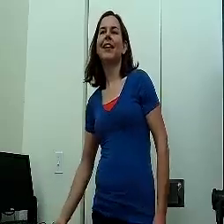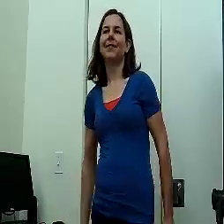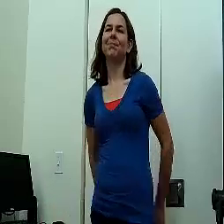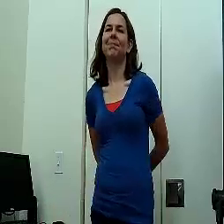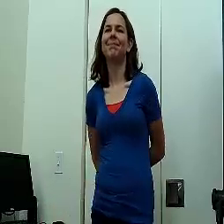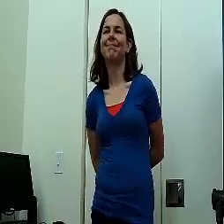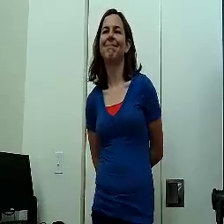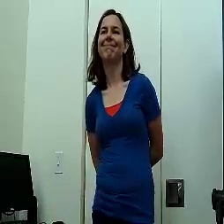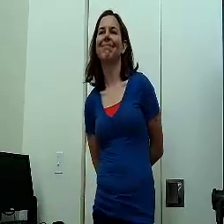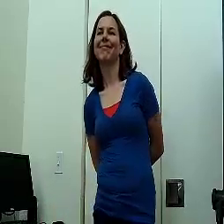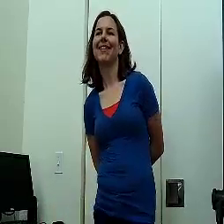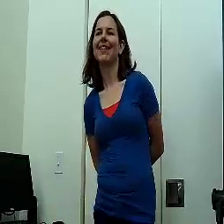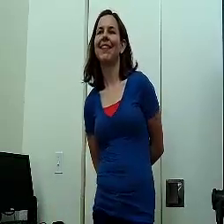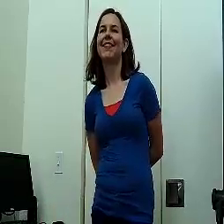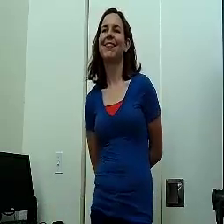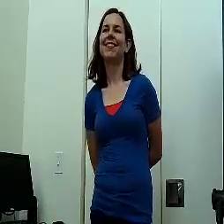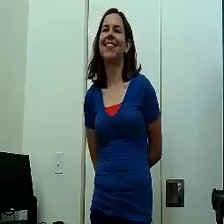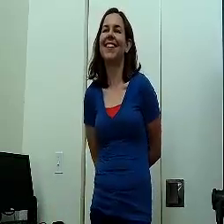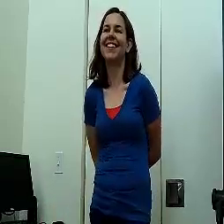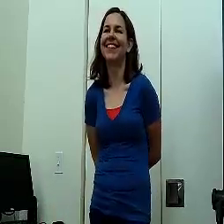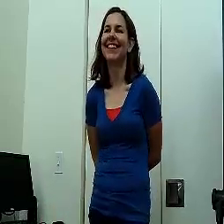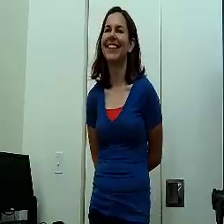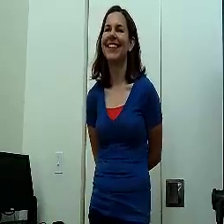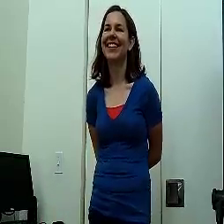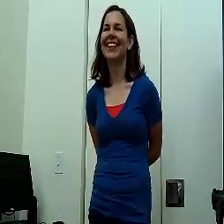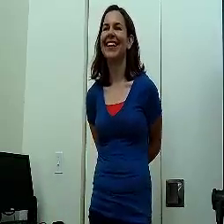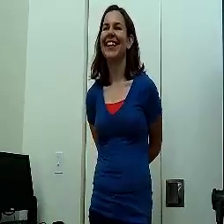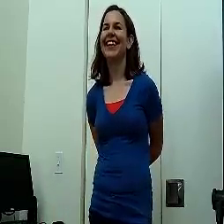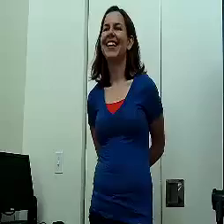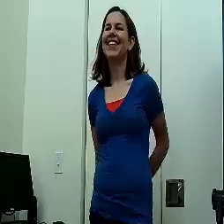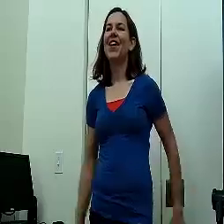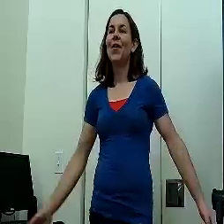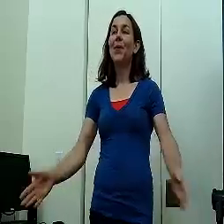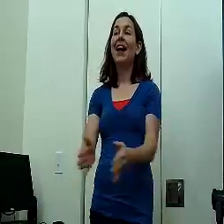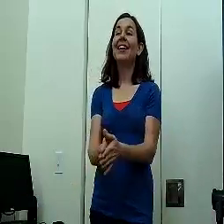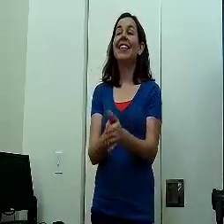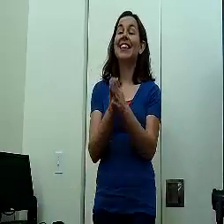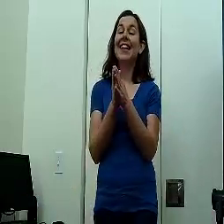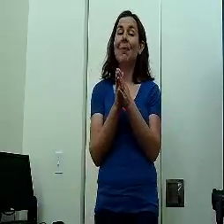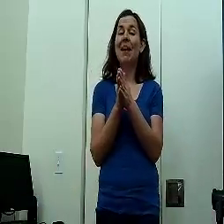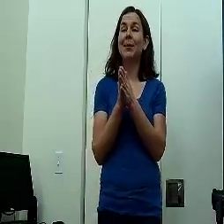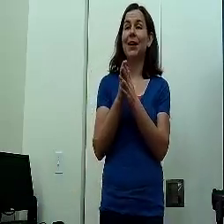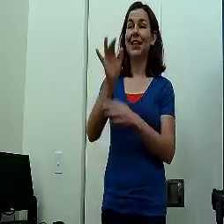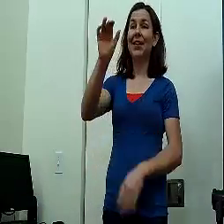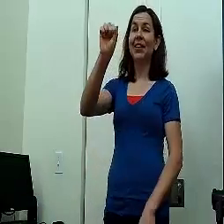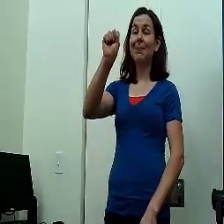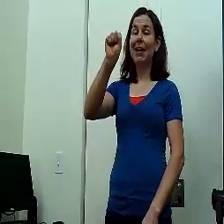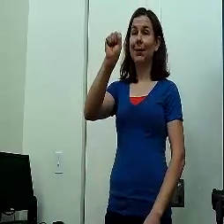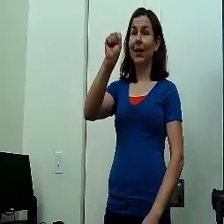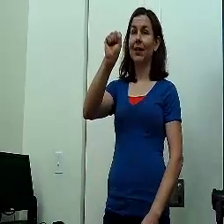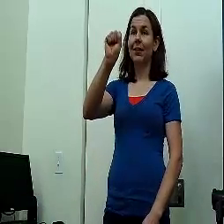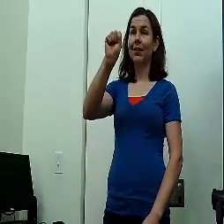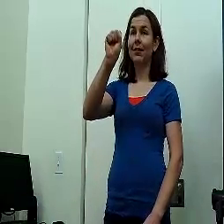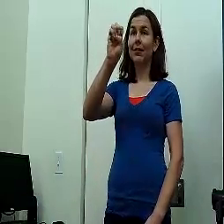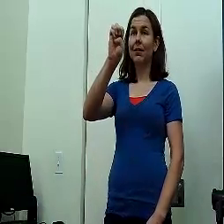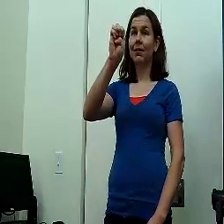unrelated. So thanks for nothing. Well, because think of the base word. So here's the base word.